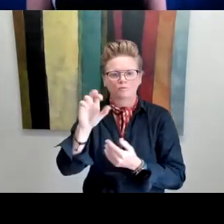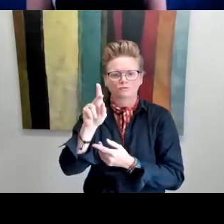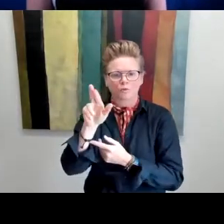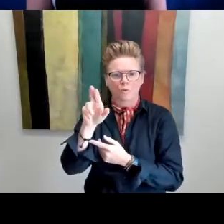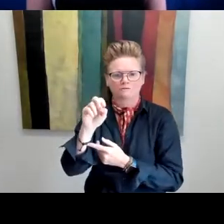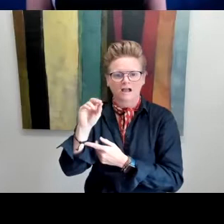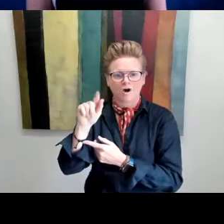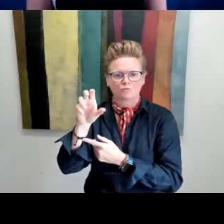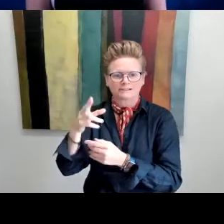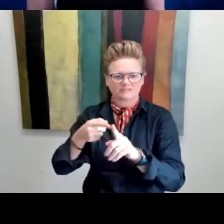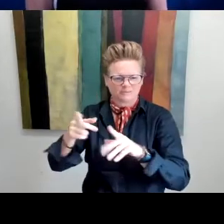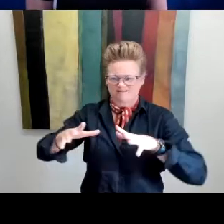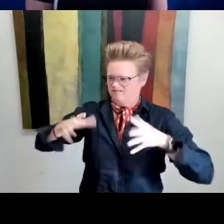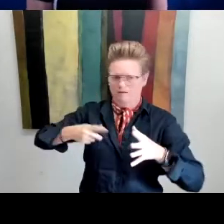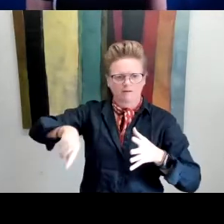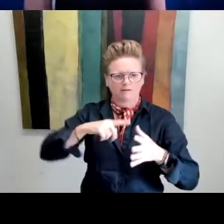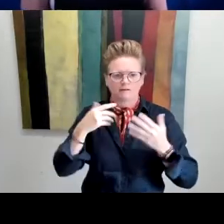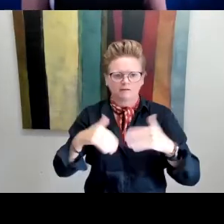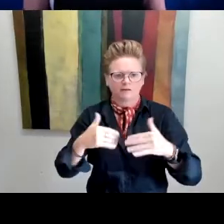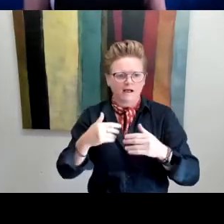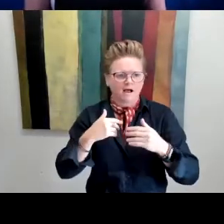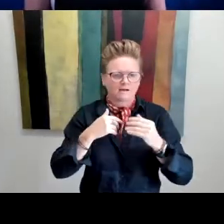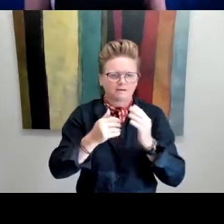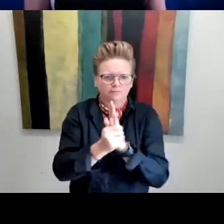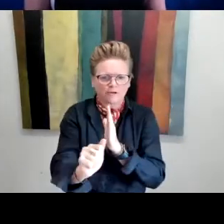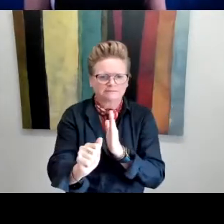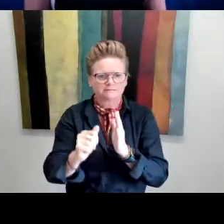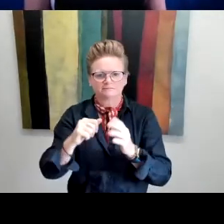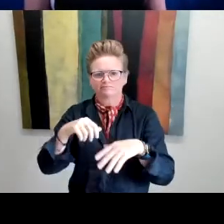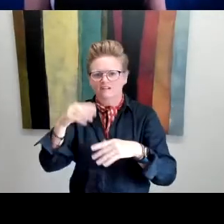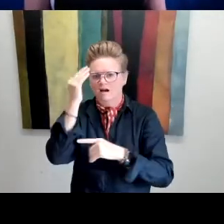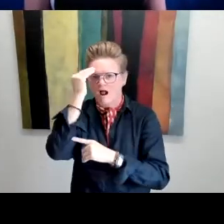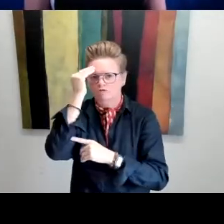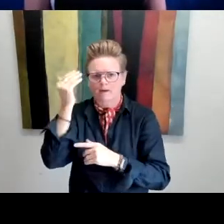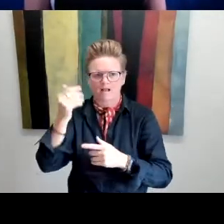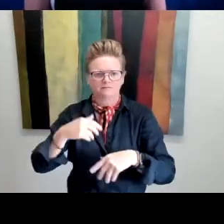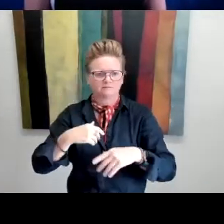and we will have our core curriculum and outreach.